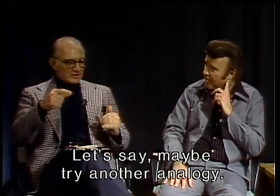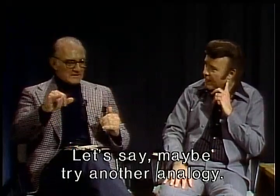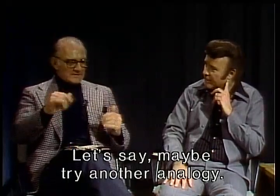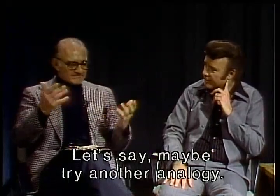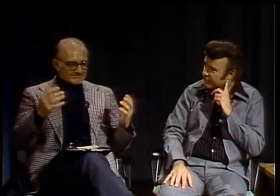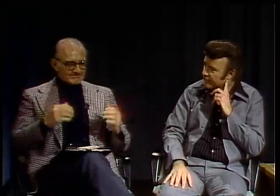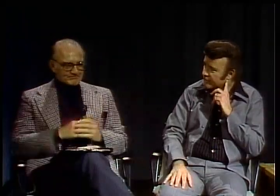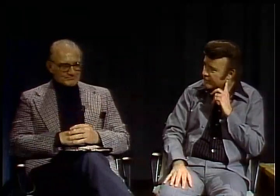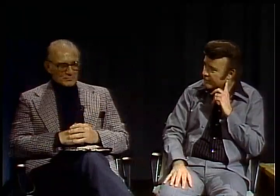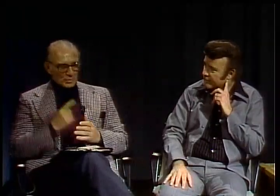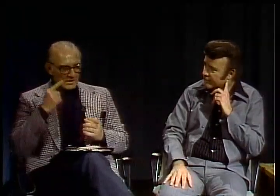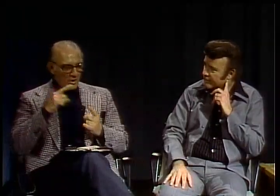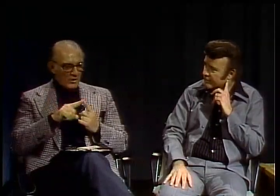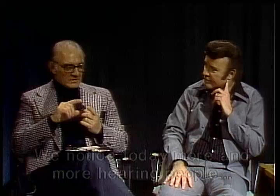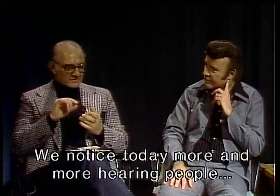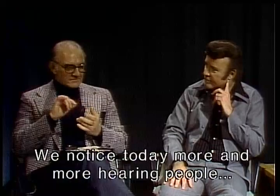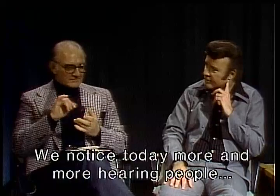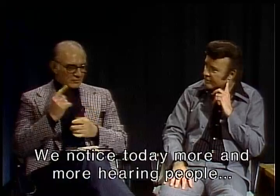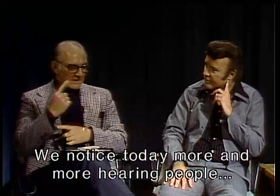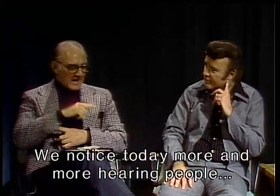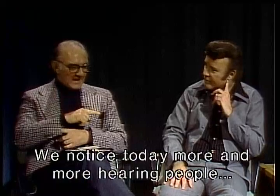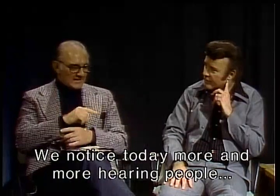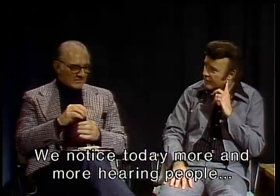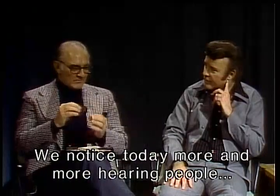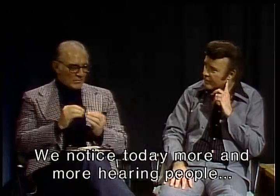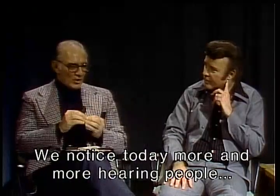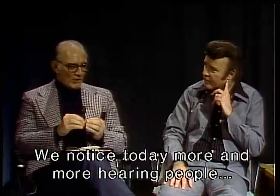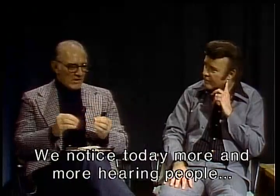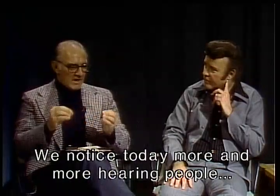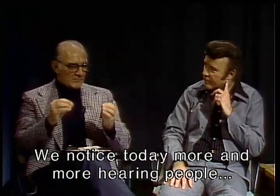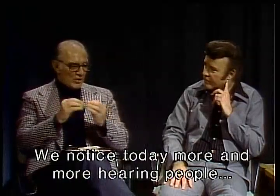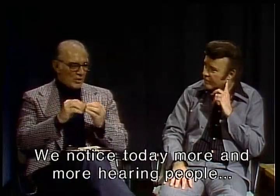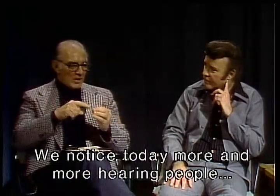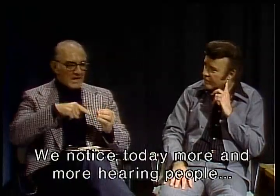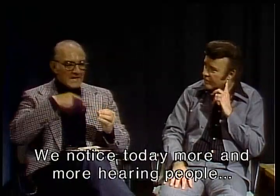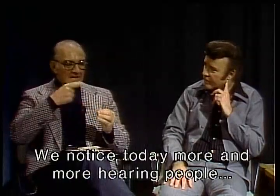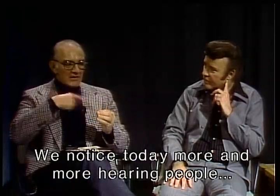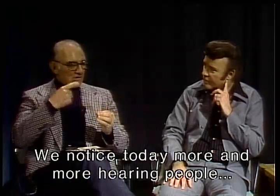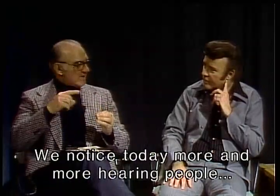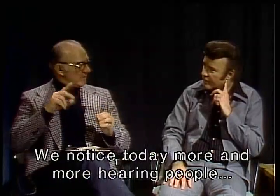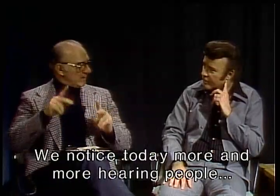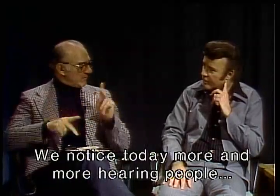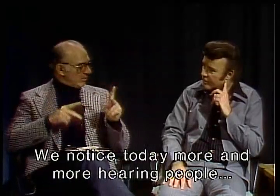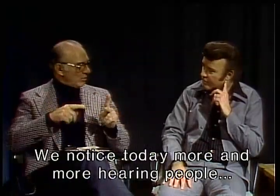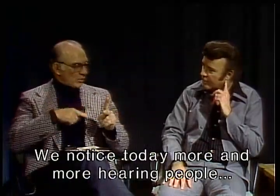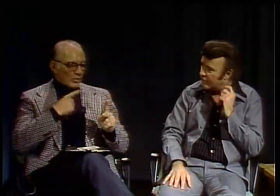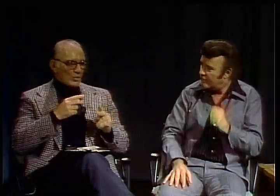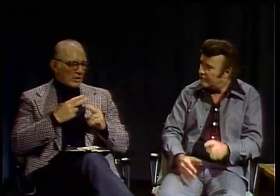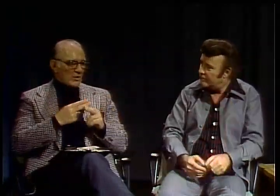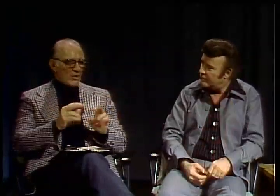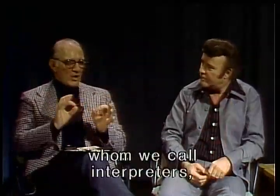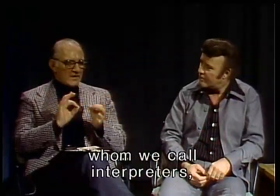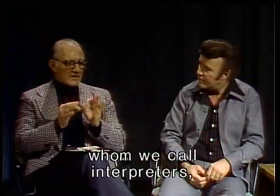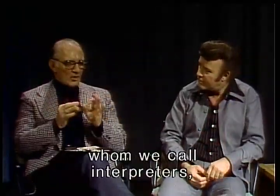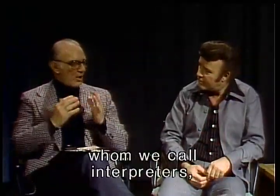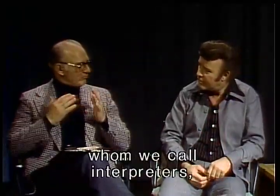analogy. We notice today more and more hearing people who we call interpreters,